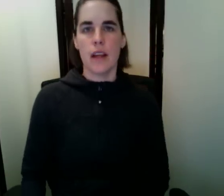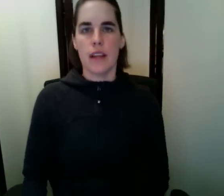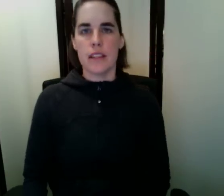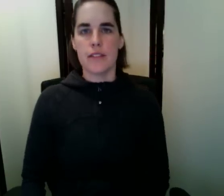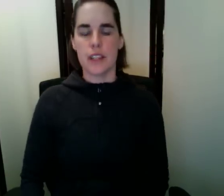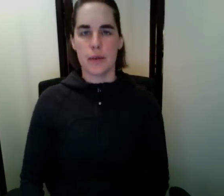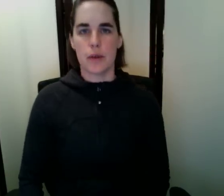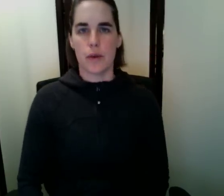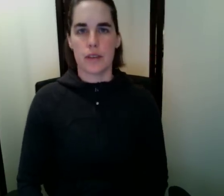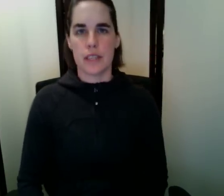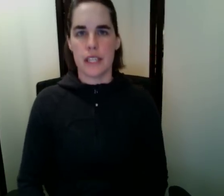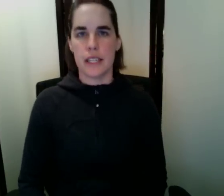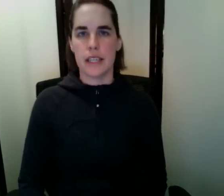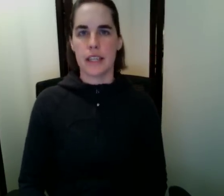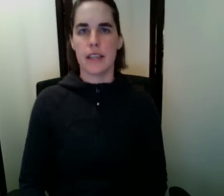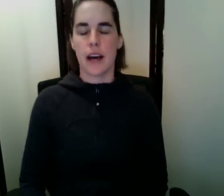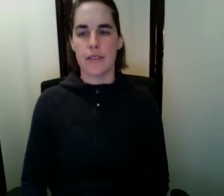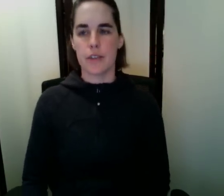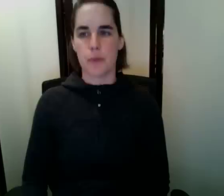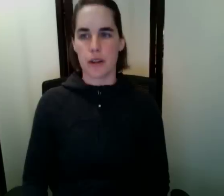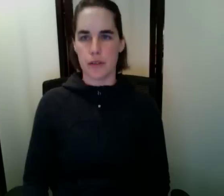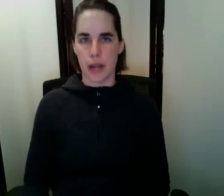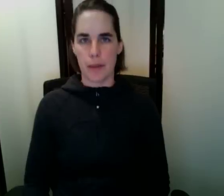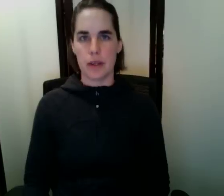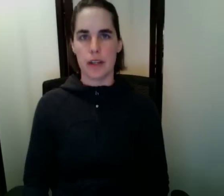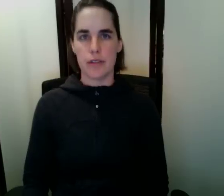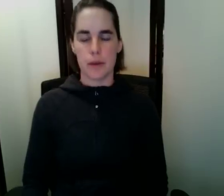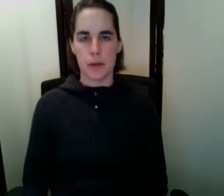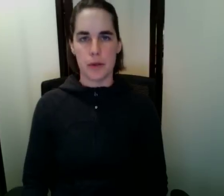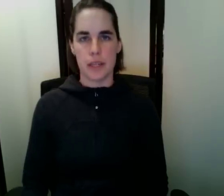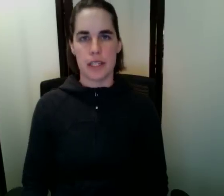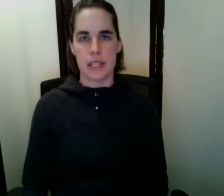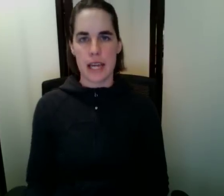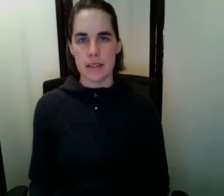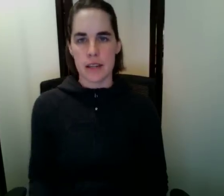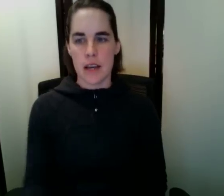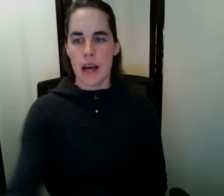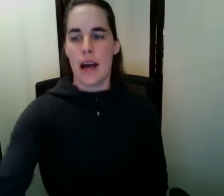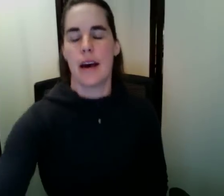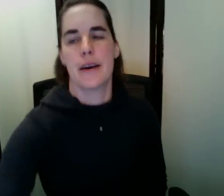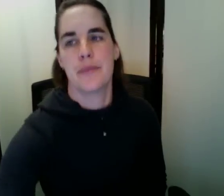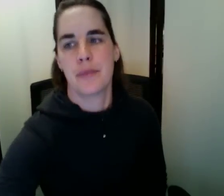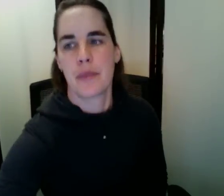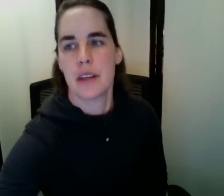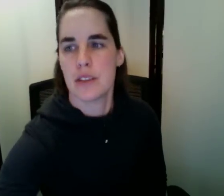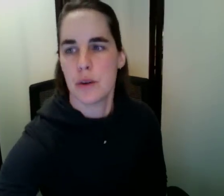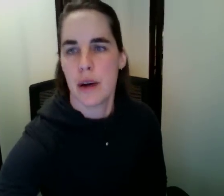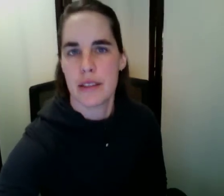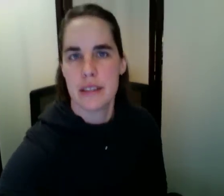This video will go over the first part of vocabulary from unit 8. So ethnicity